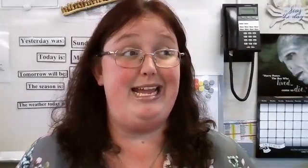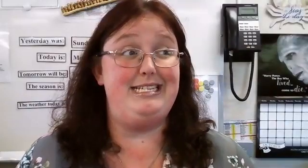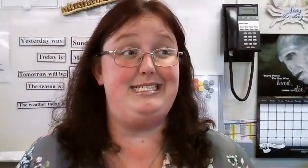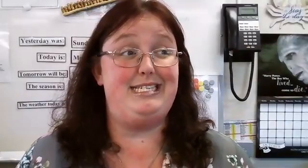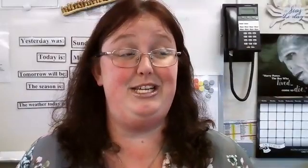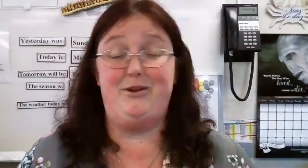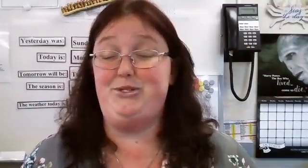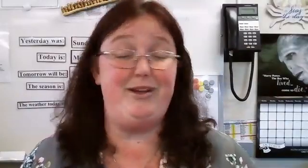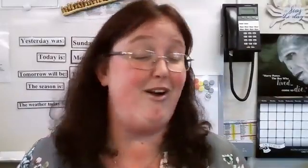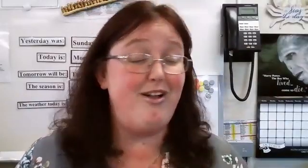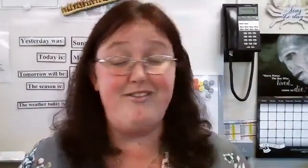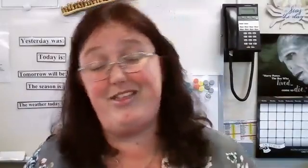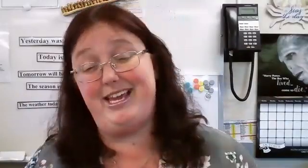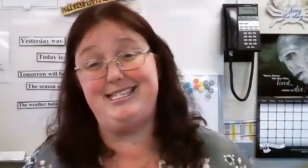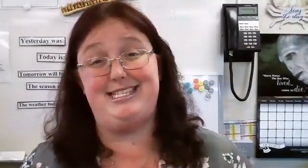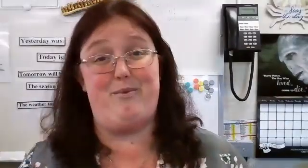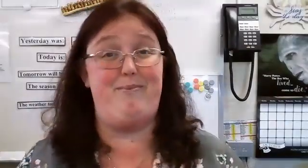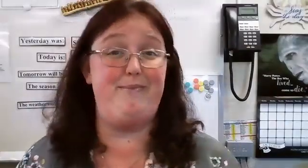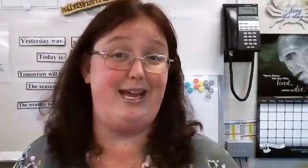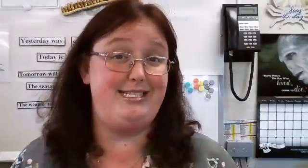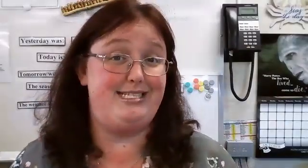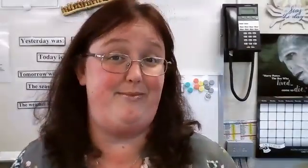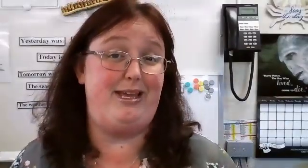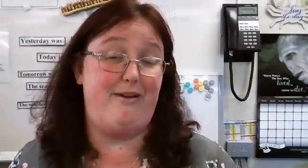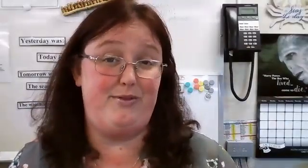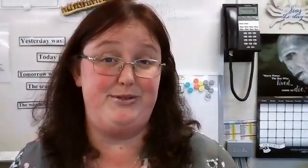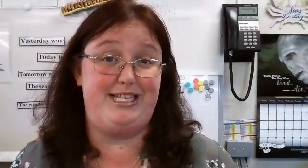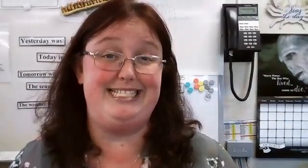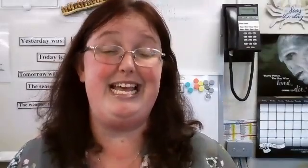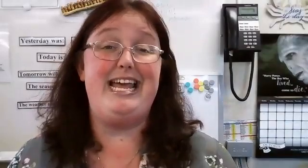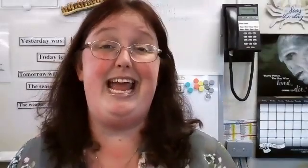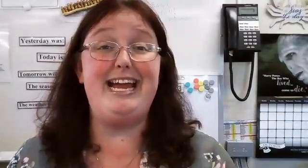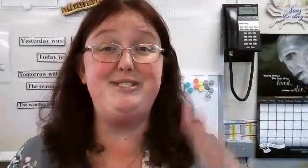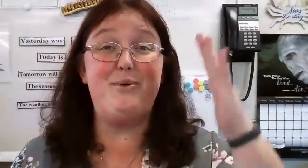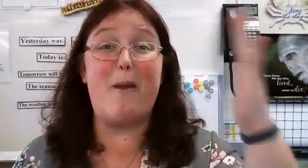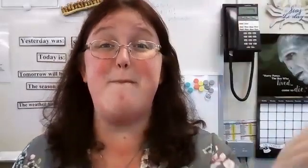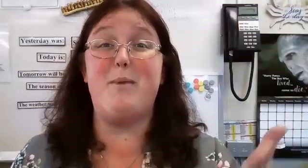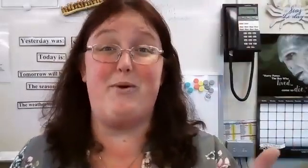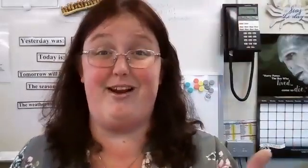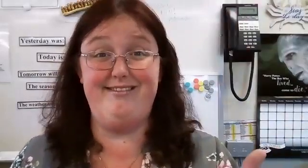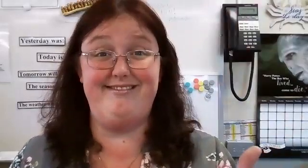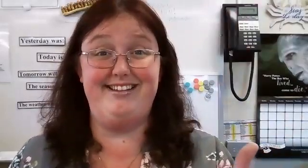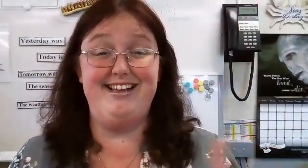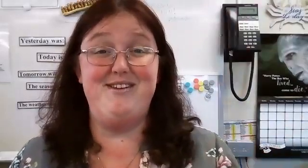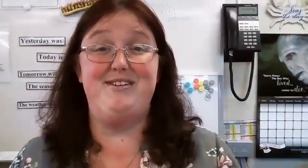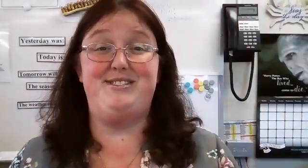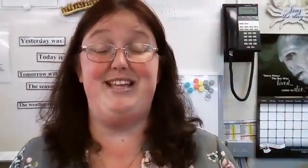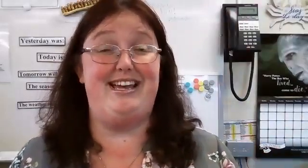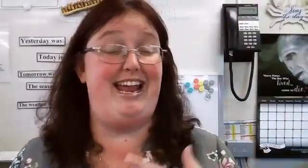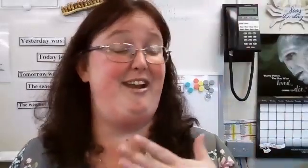and you know, doing all of the things that we missed and making up for those things and doing more, and it'll